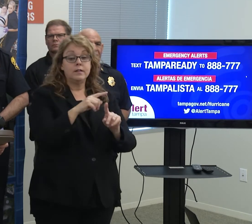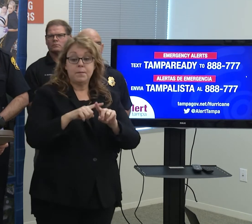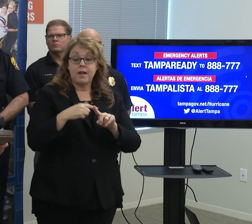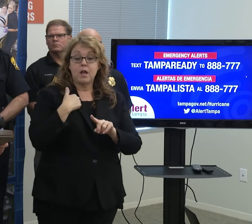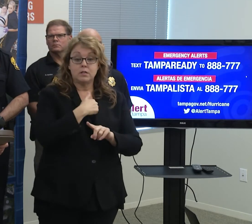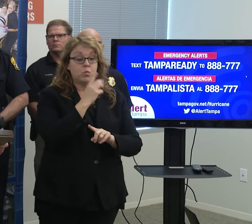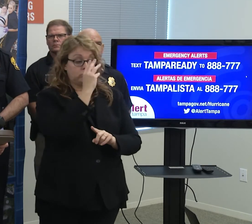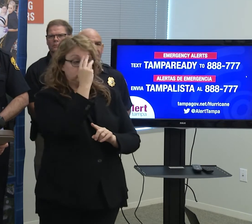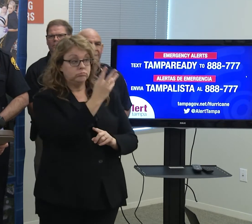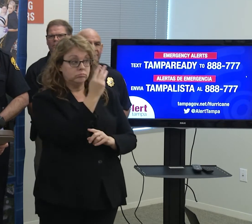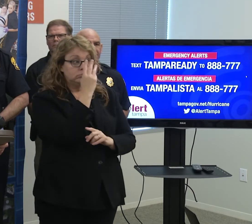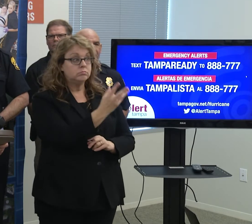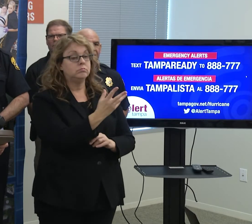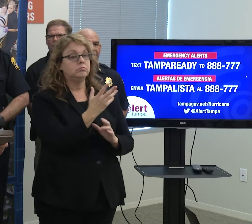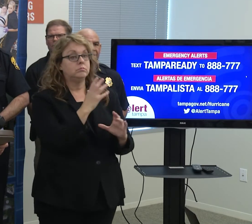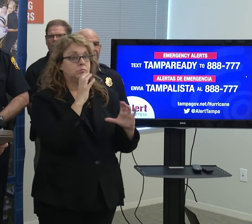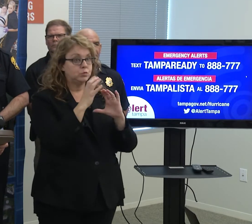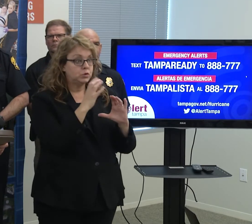to keep you